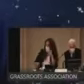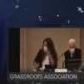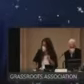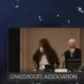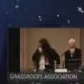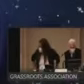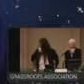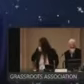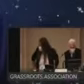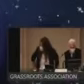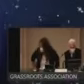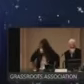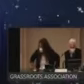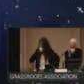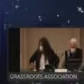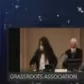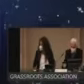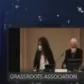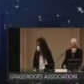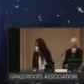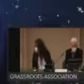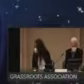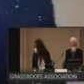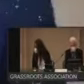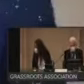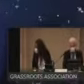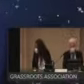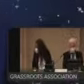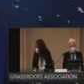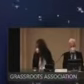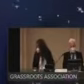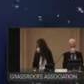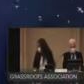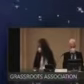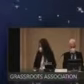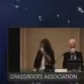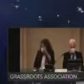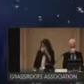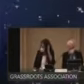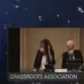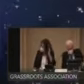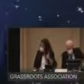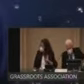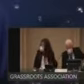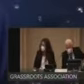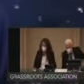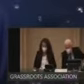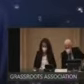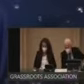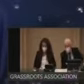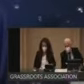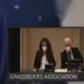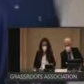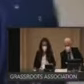il presentero in inglese, nonostante le mie radici italiane e il mio amore